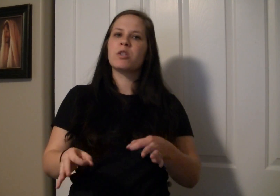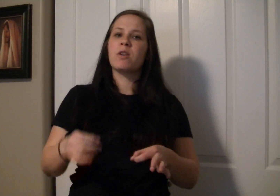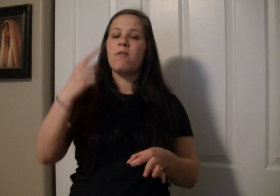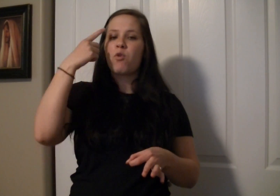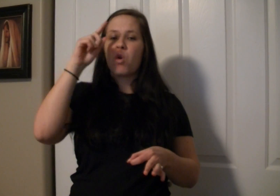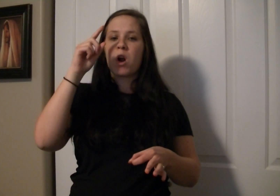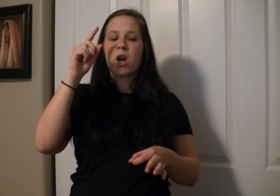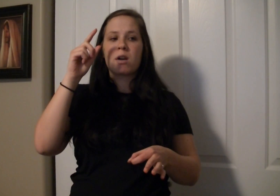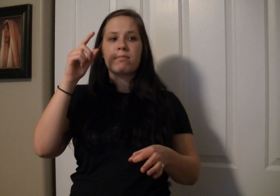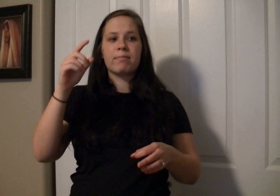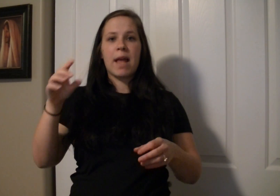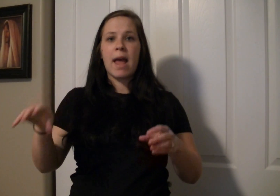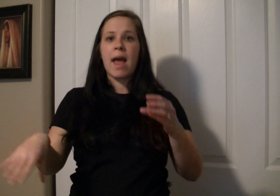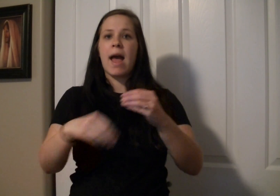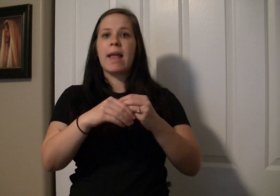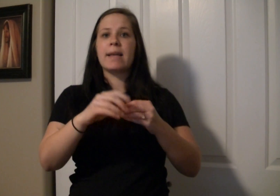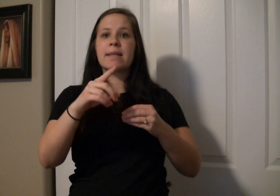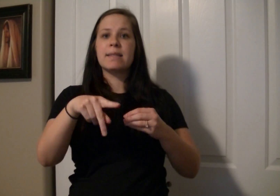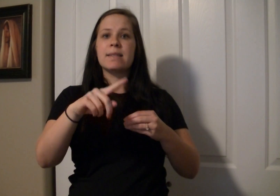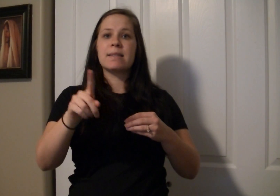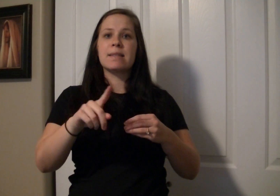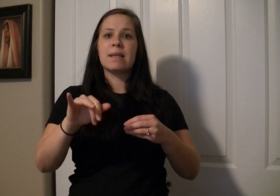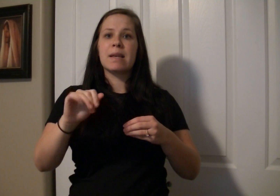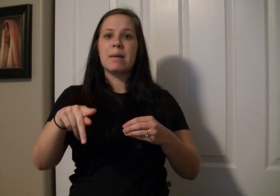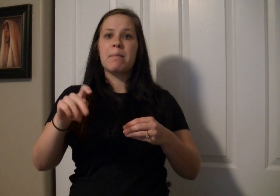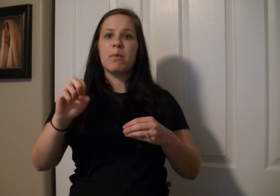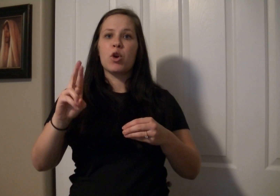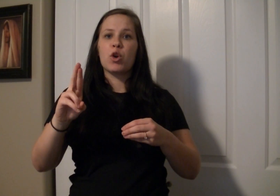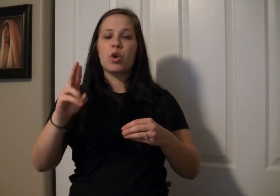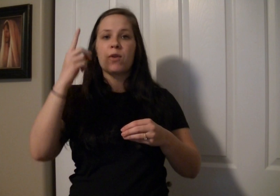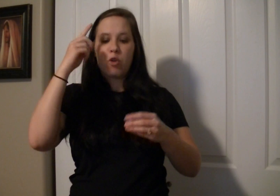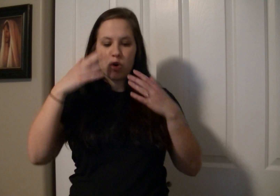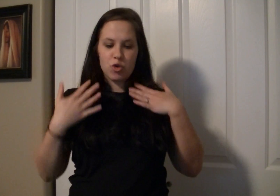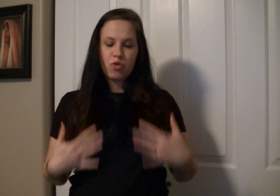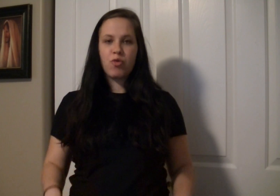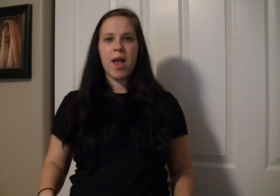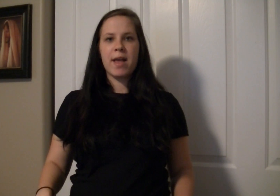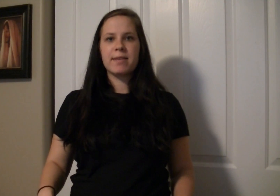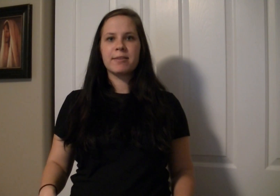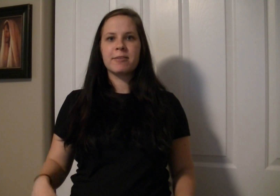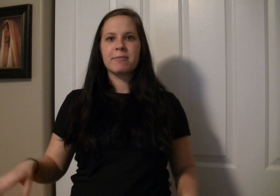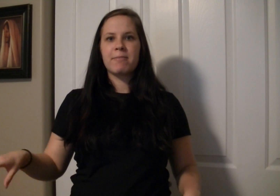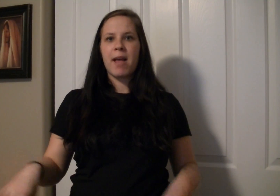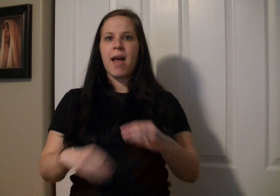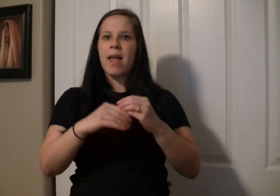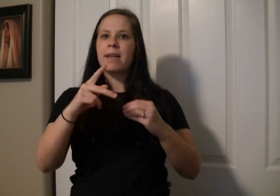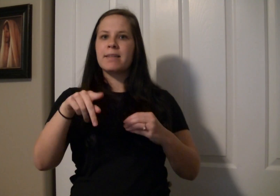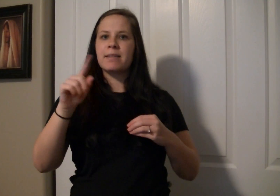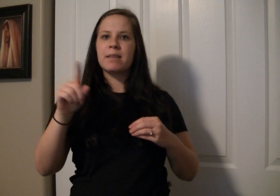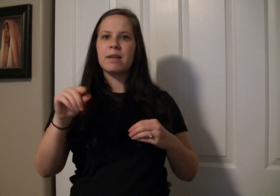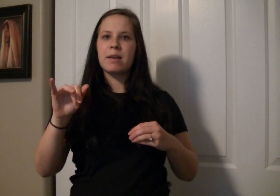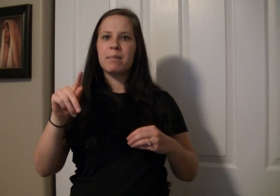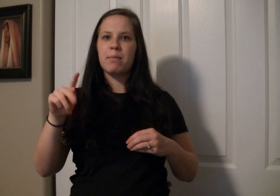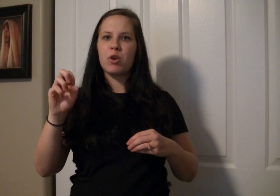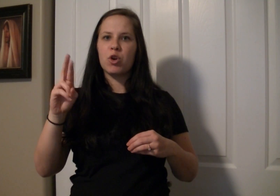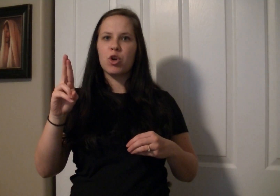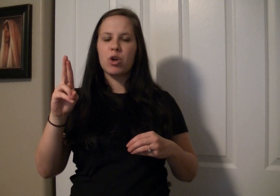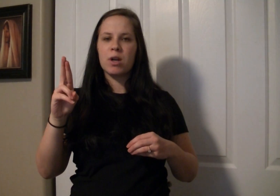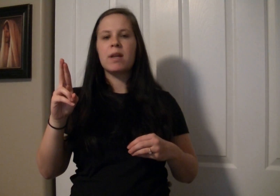dress. I believe I'll start with the assumption that everybody listening to this or looking at this isn't going to